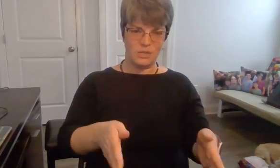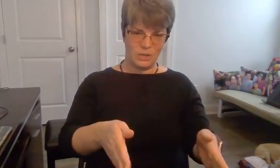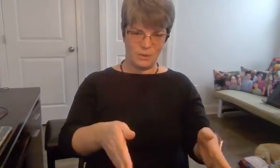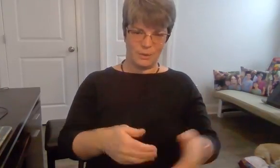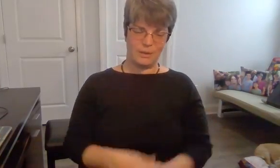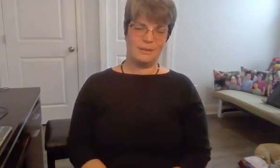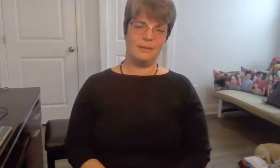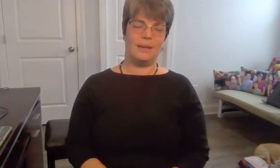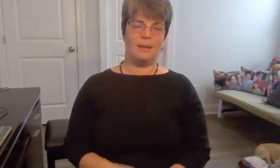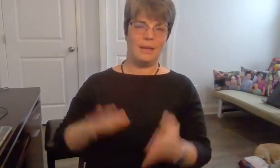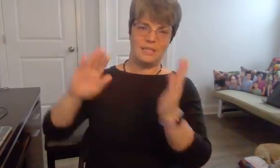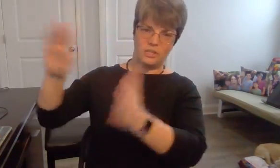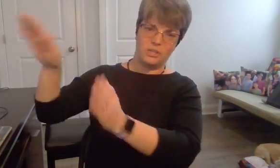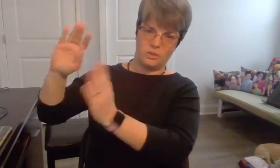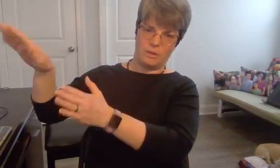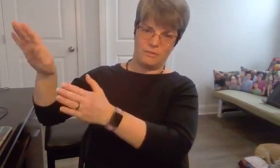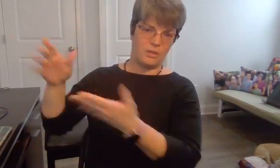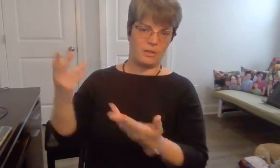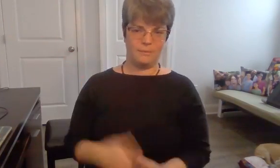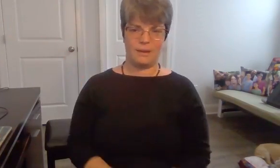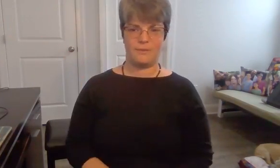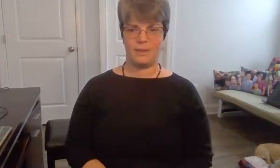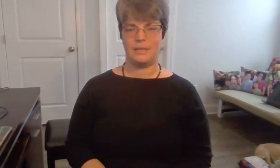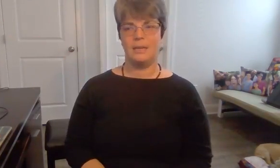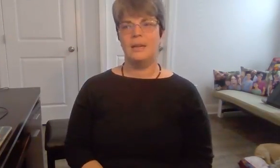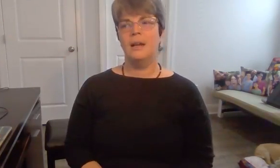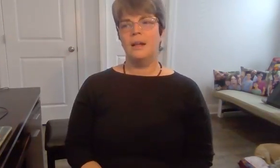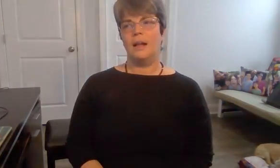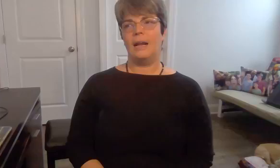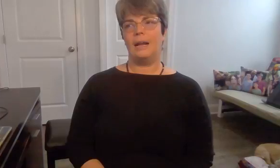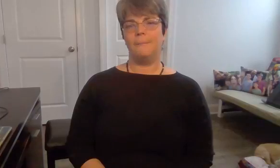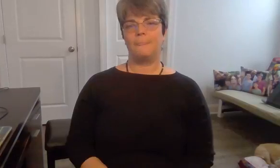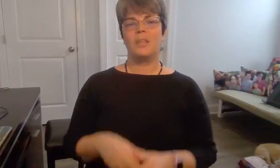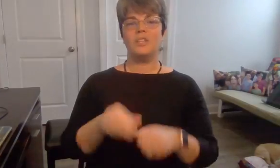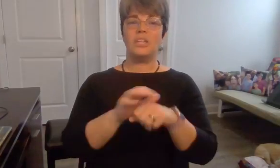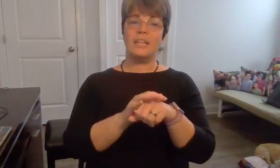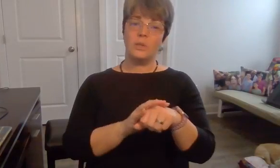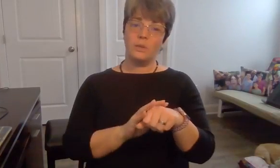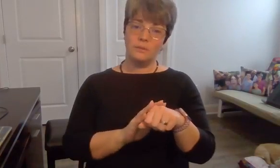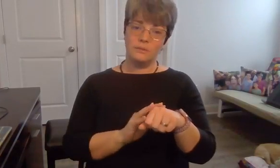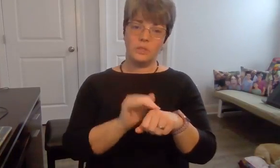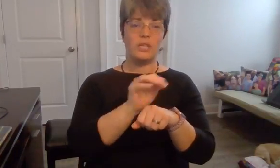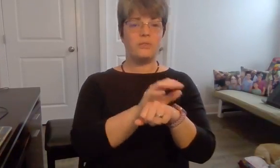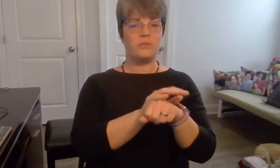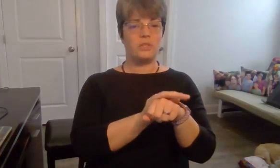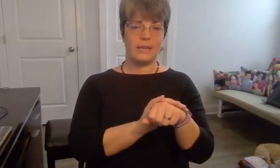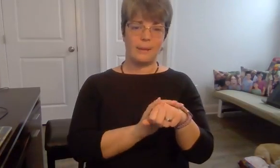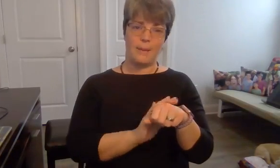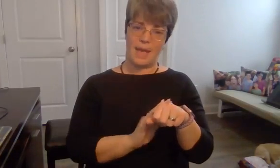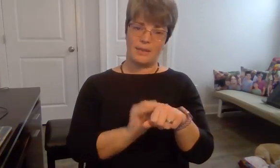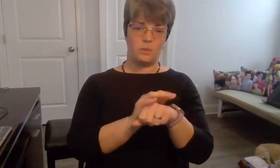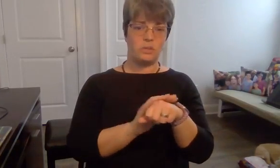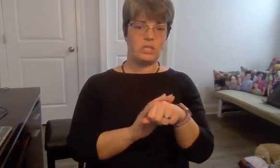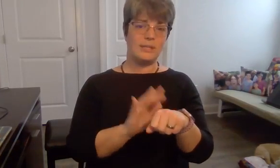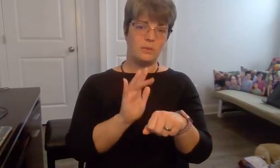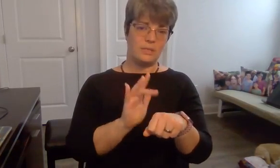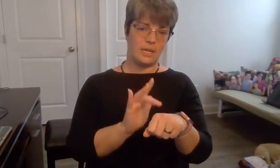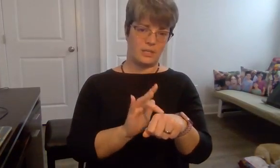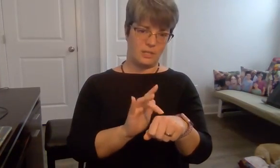to your work. Pay attention to whoever's talking, whatever it is. Gentle. So gentle is just like a pet. So gentle